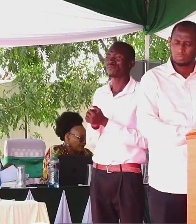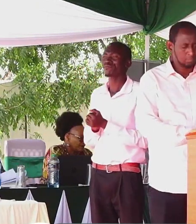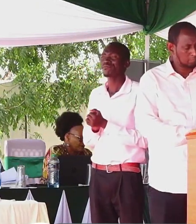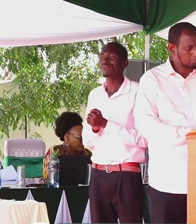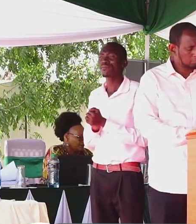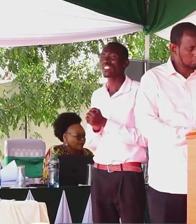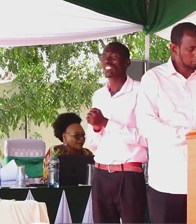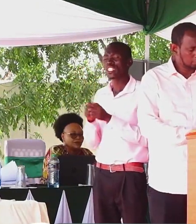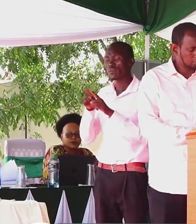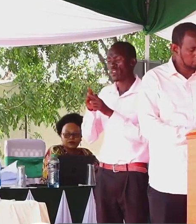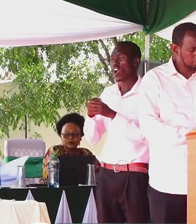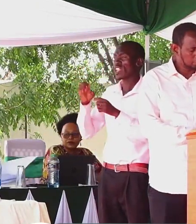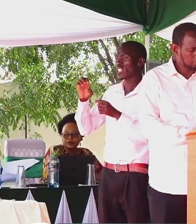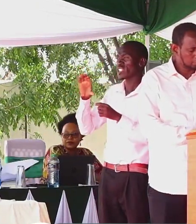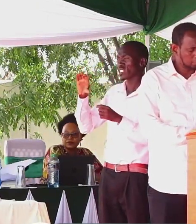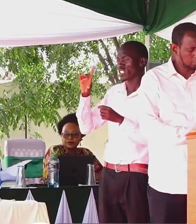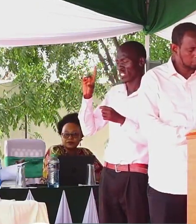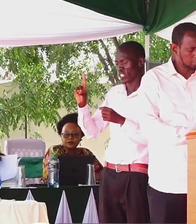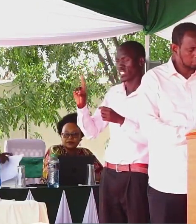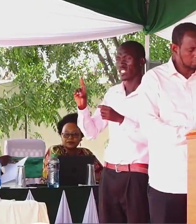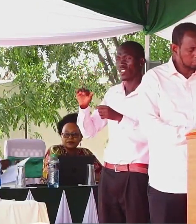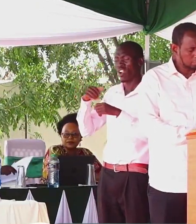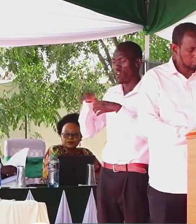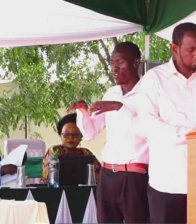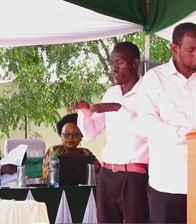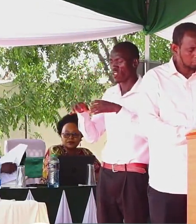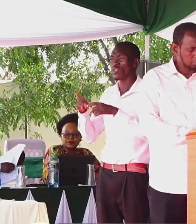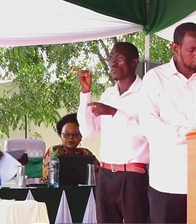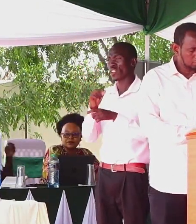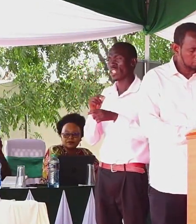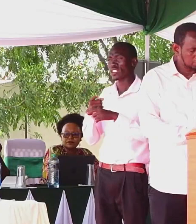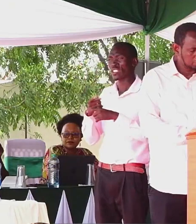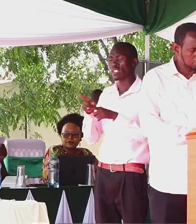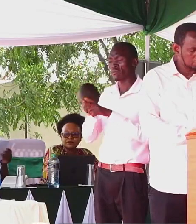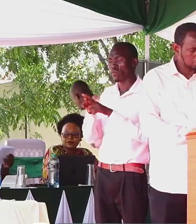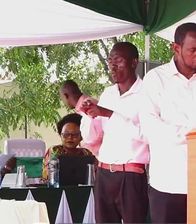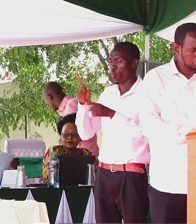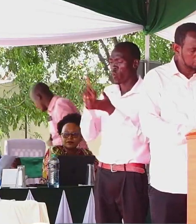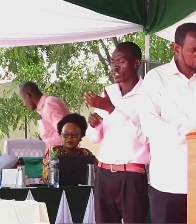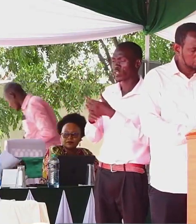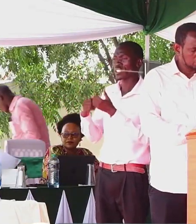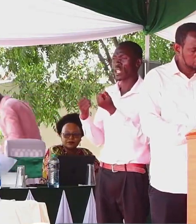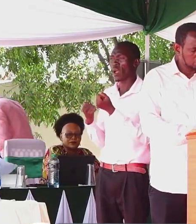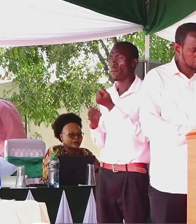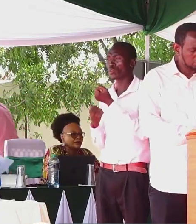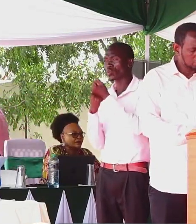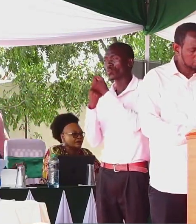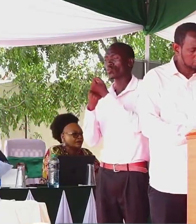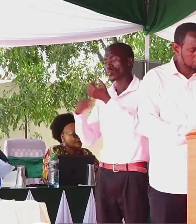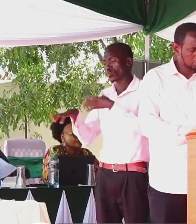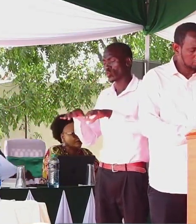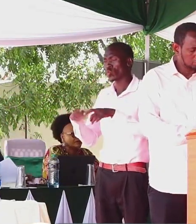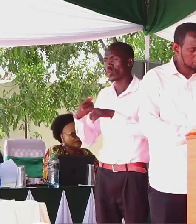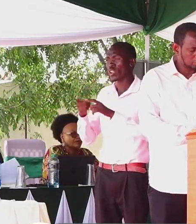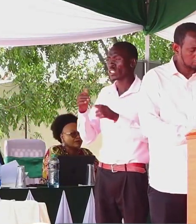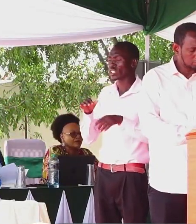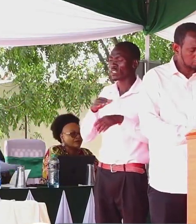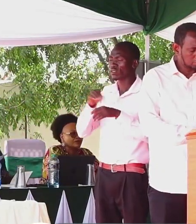an ECD policy launch, that one we have done. And what we are supposed to do is maybe to take it at the